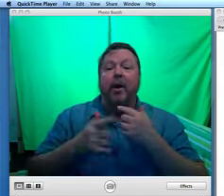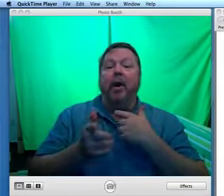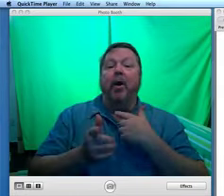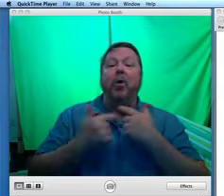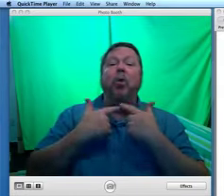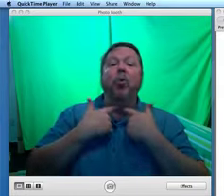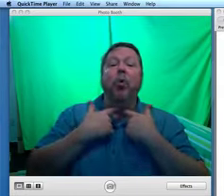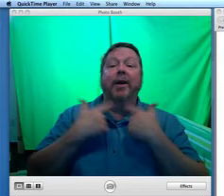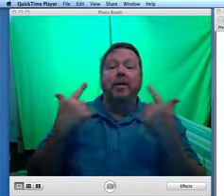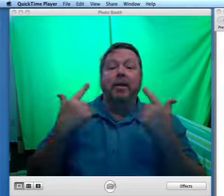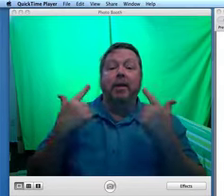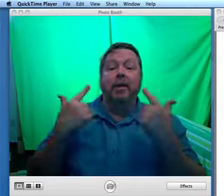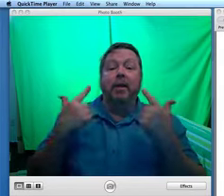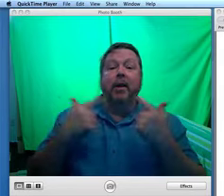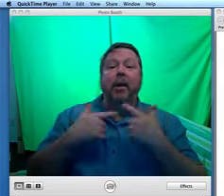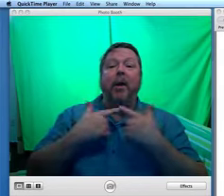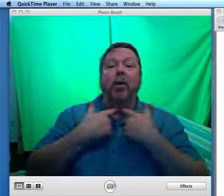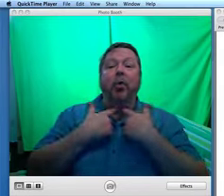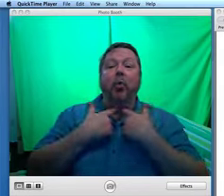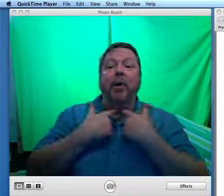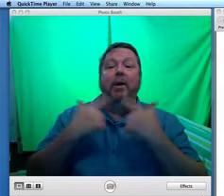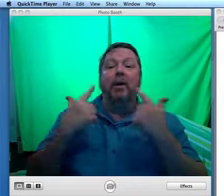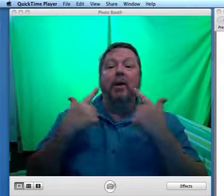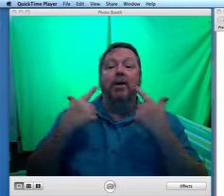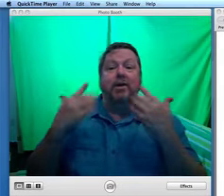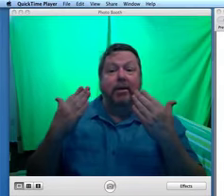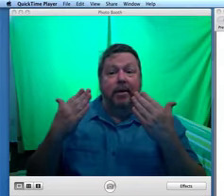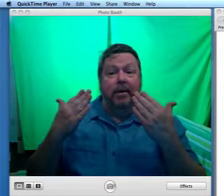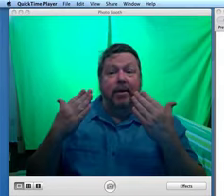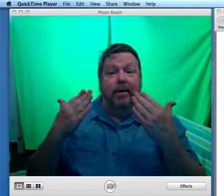Okay. Wit. Wilt.